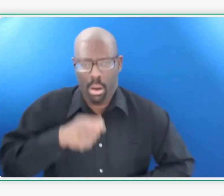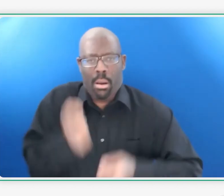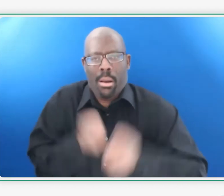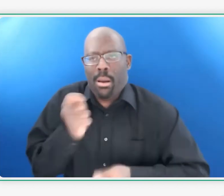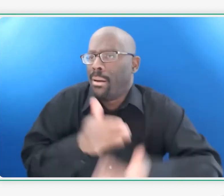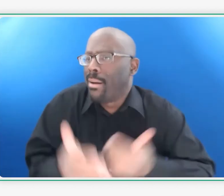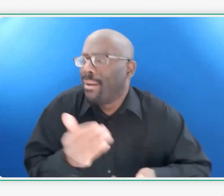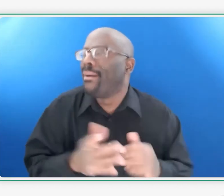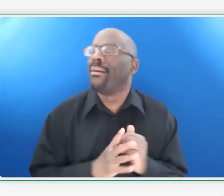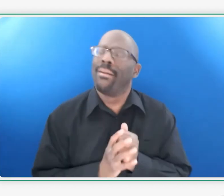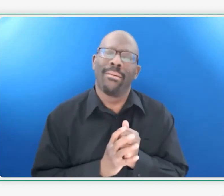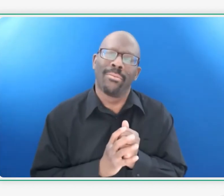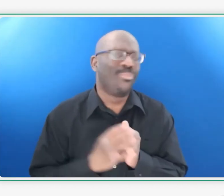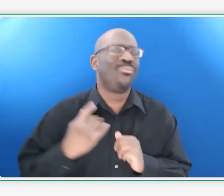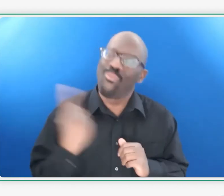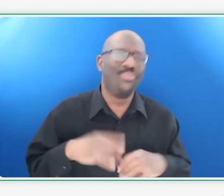versa.